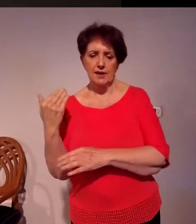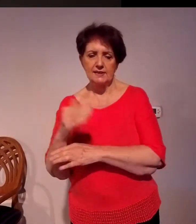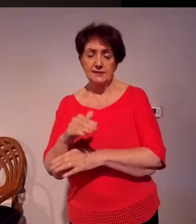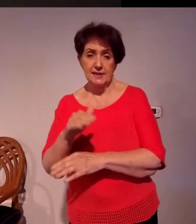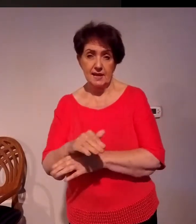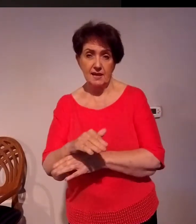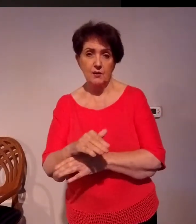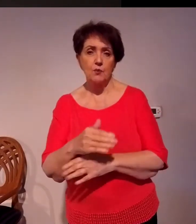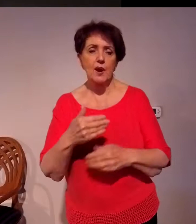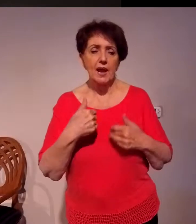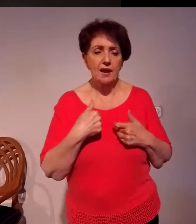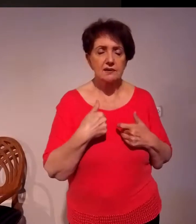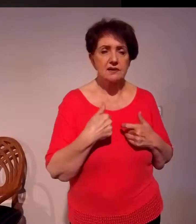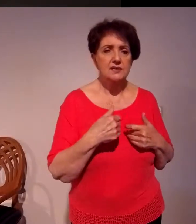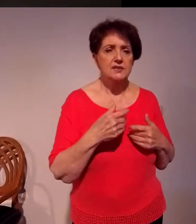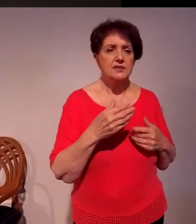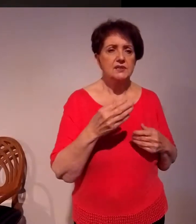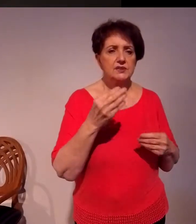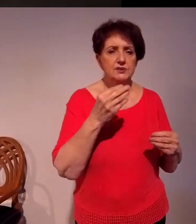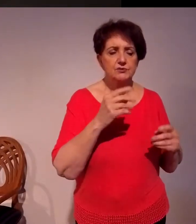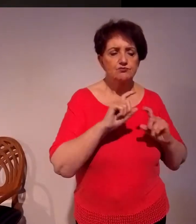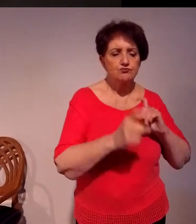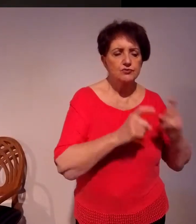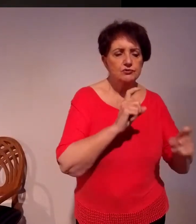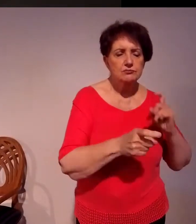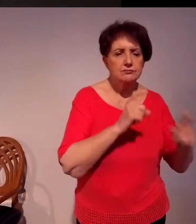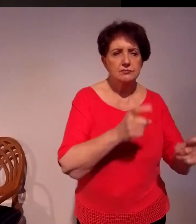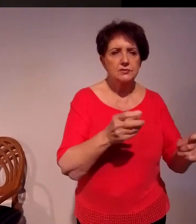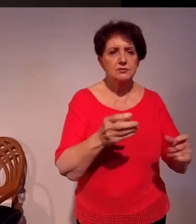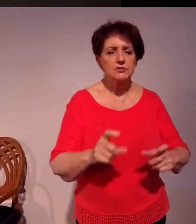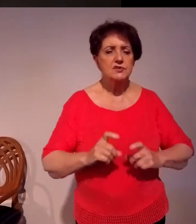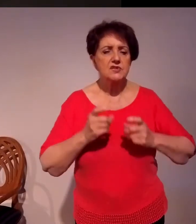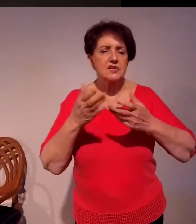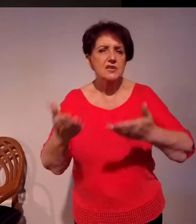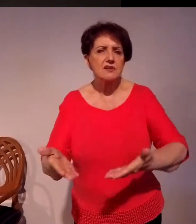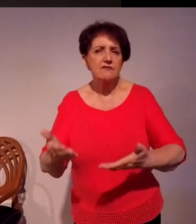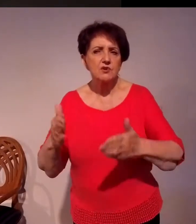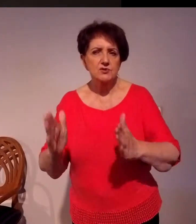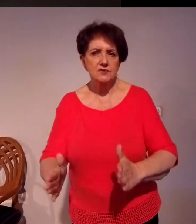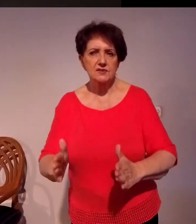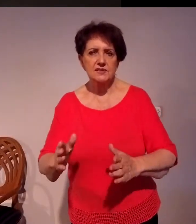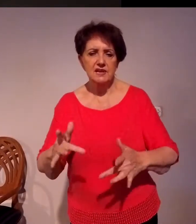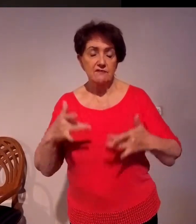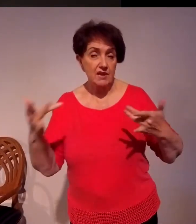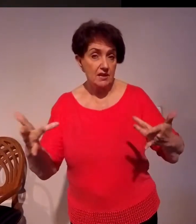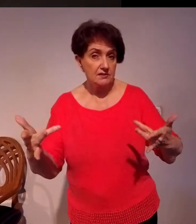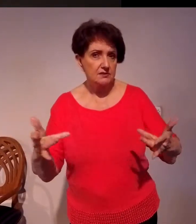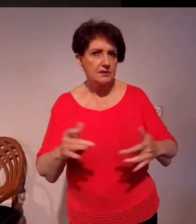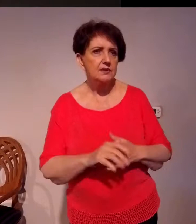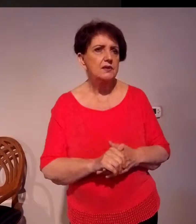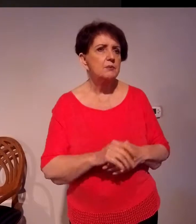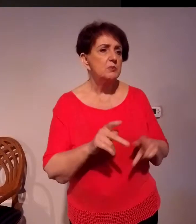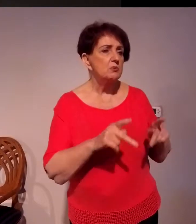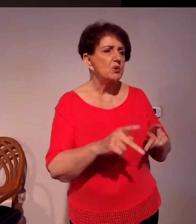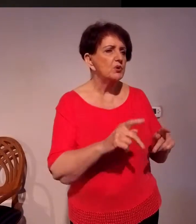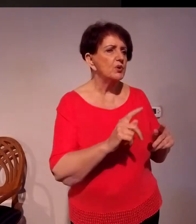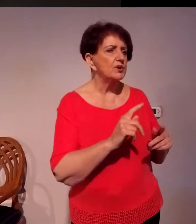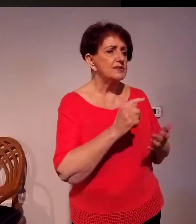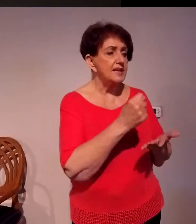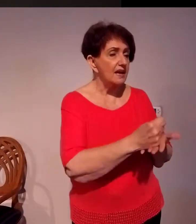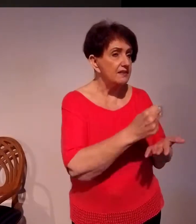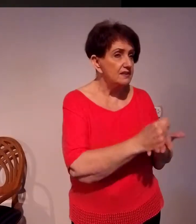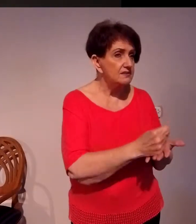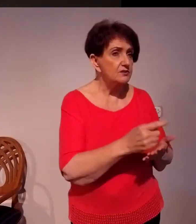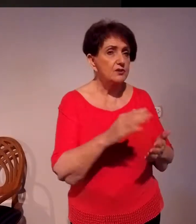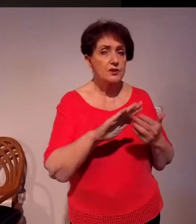Givers event. These are the people who give significantly financially to our community or who are tithing to our community.